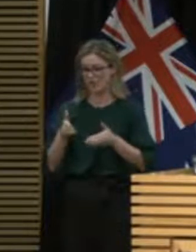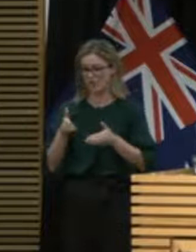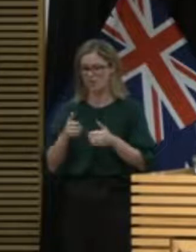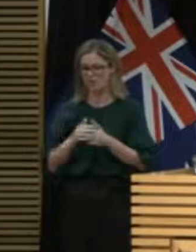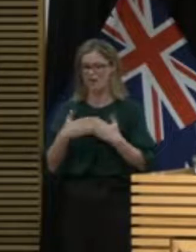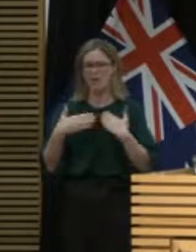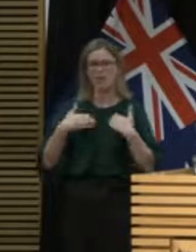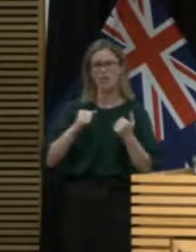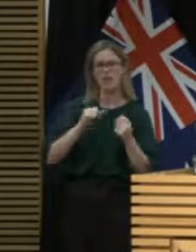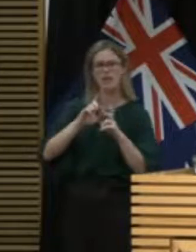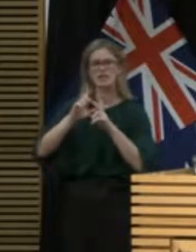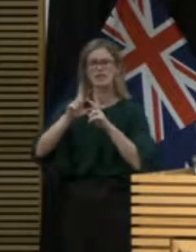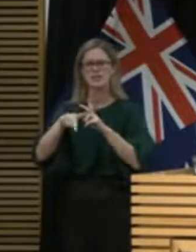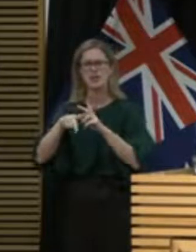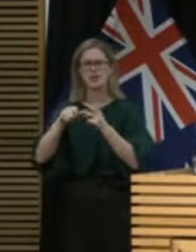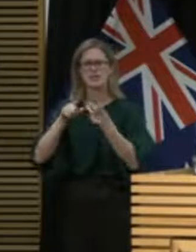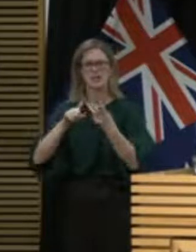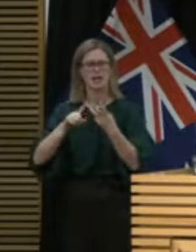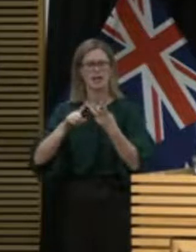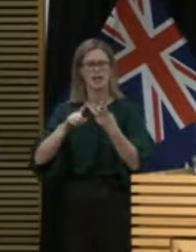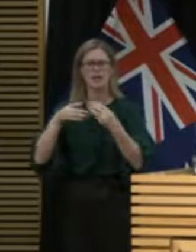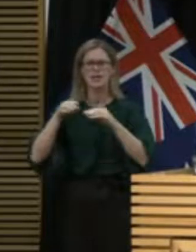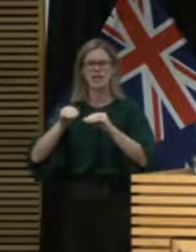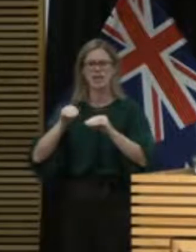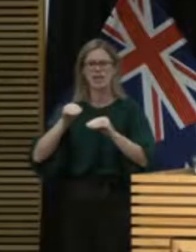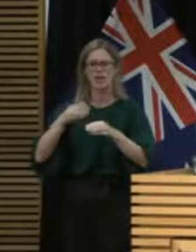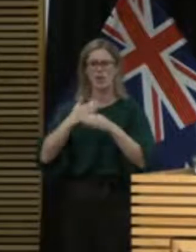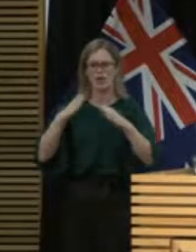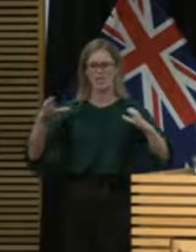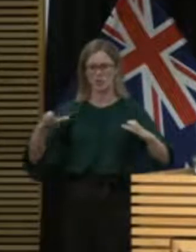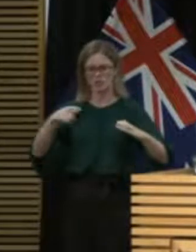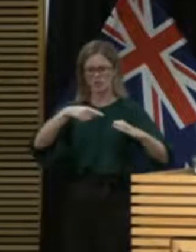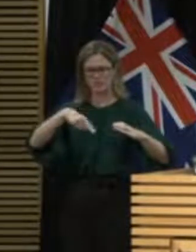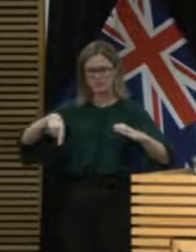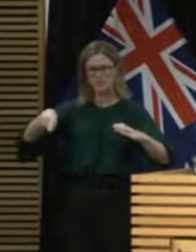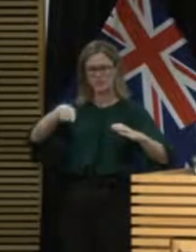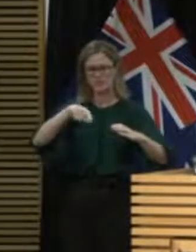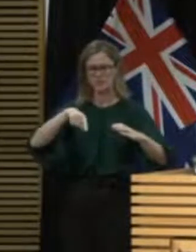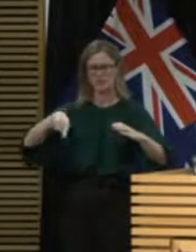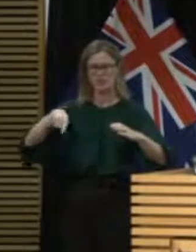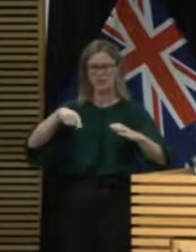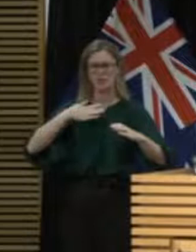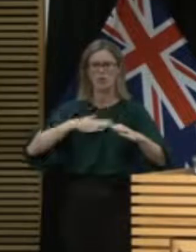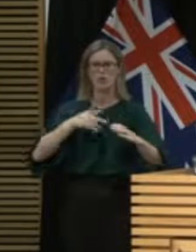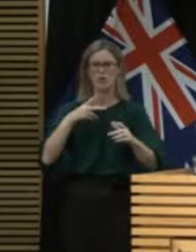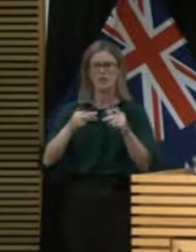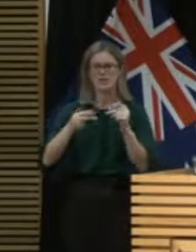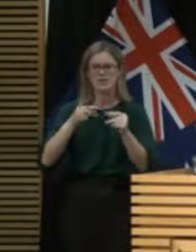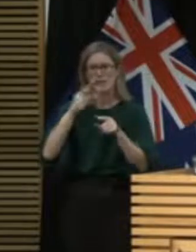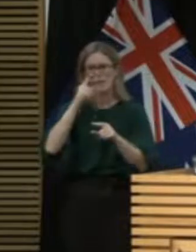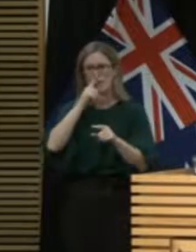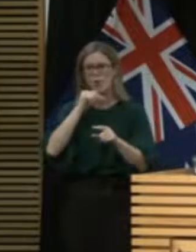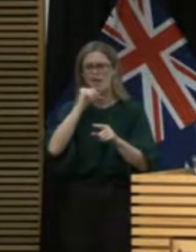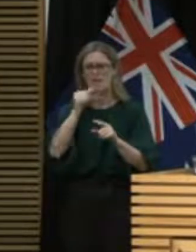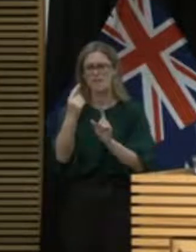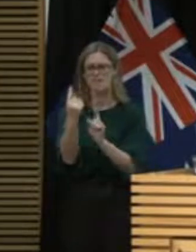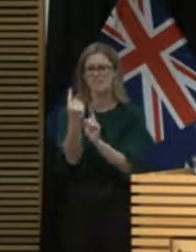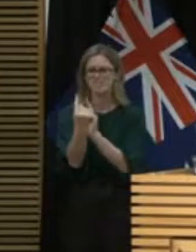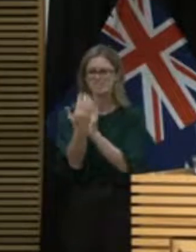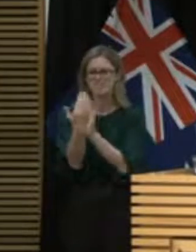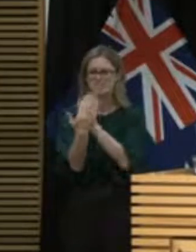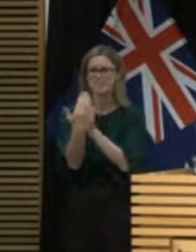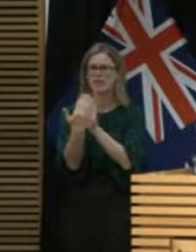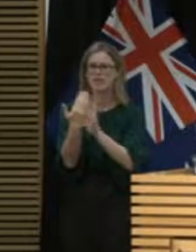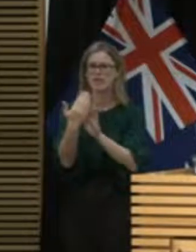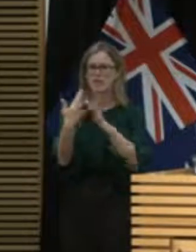and disability and the education workforces is to be vaccinating workers who are going to be in contact with the